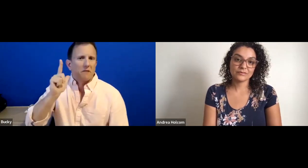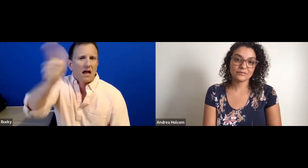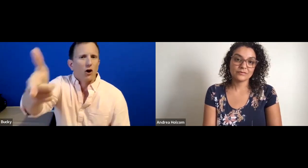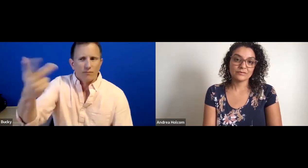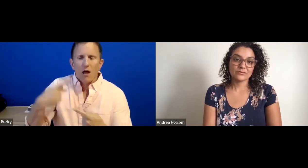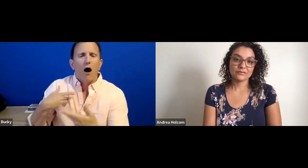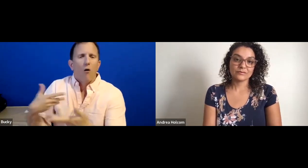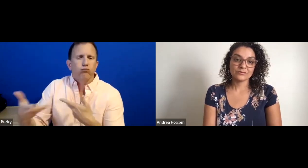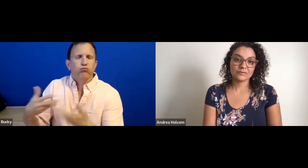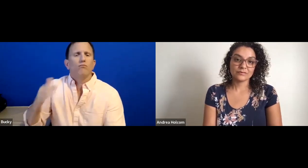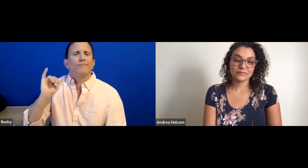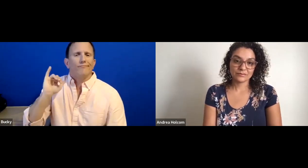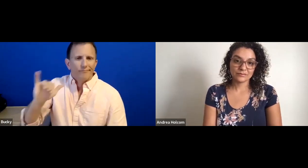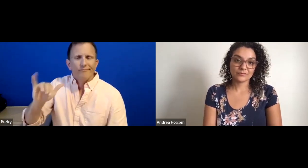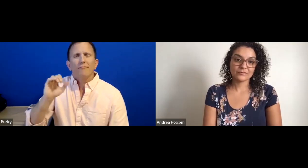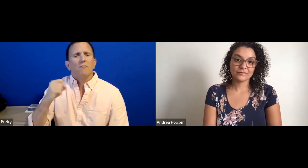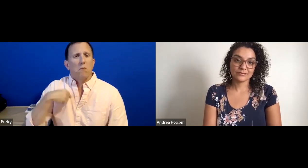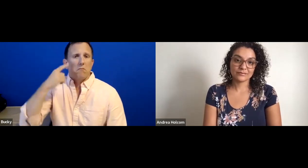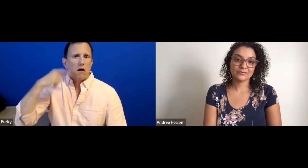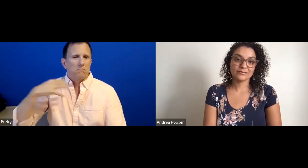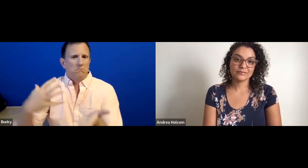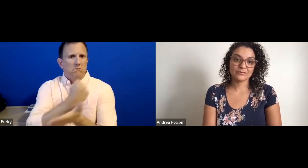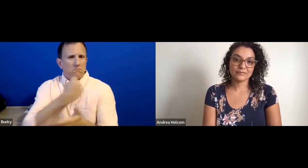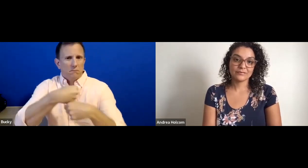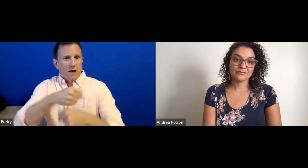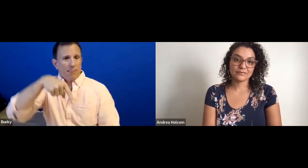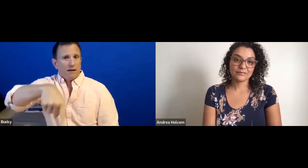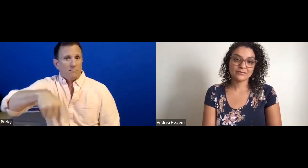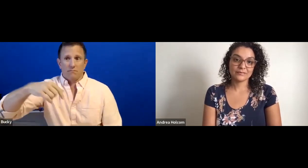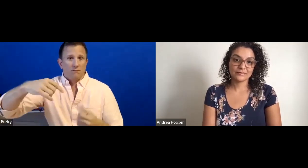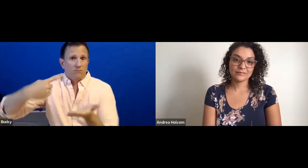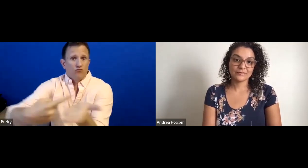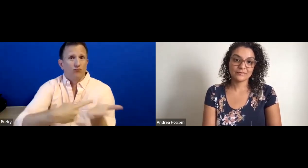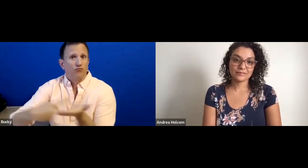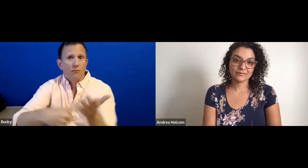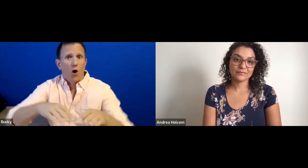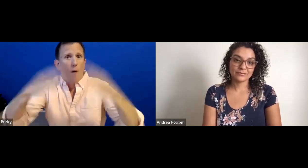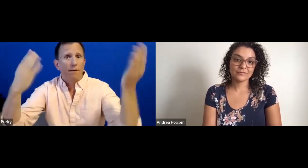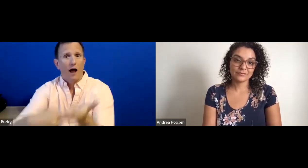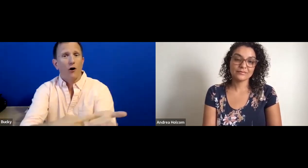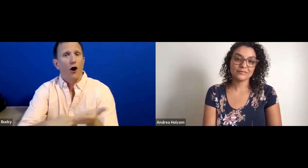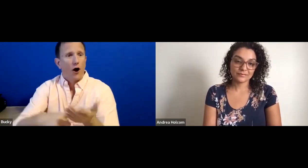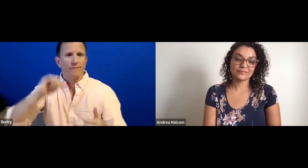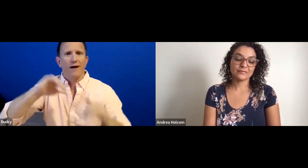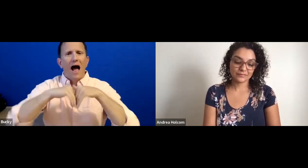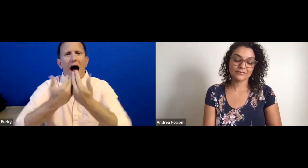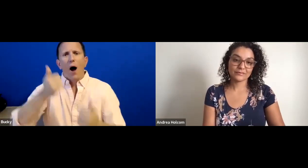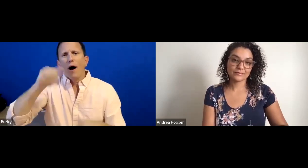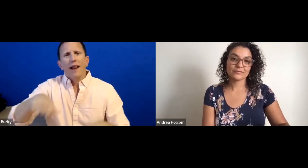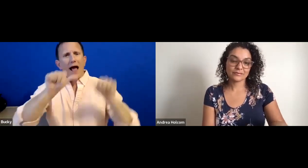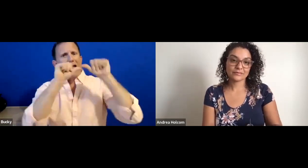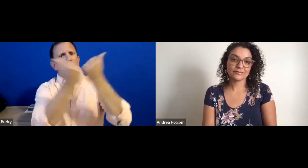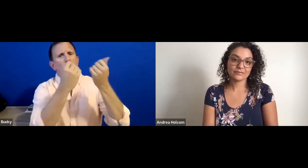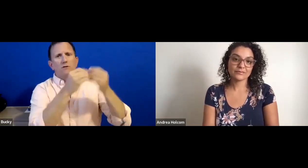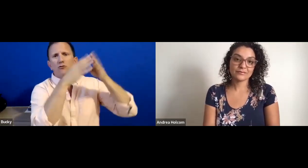interpreters were triggered by the nature of the assignment. After having some discussion with this interpreter, we thought that